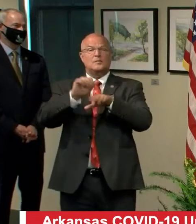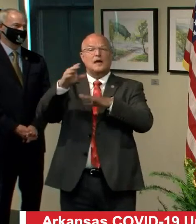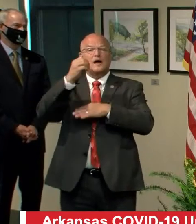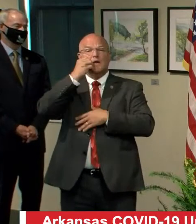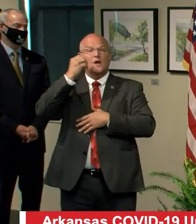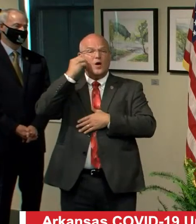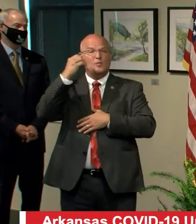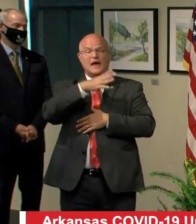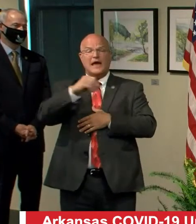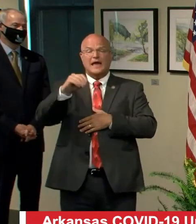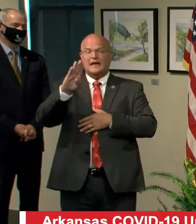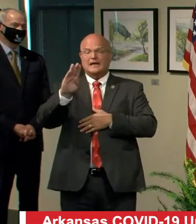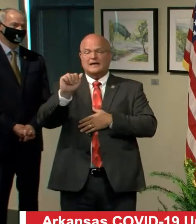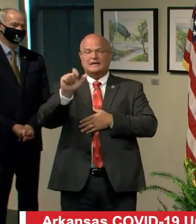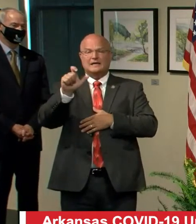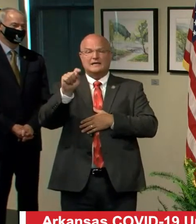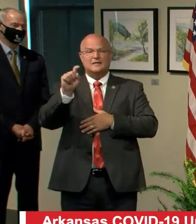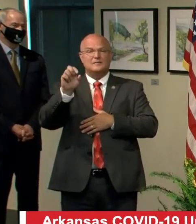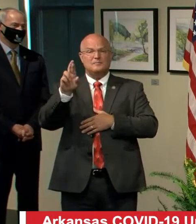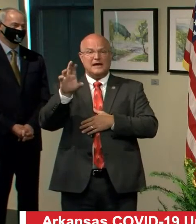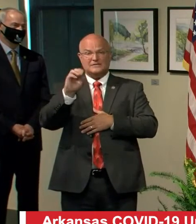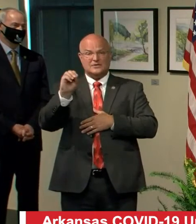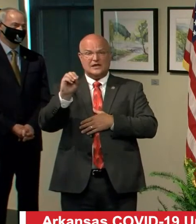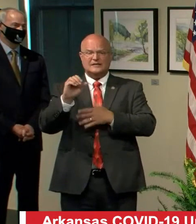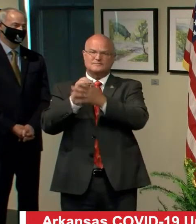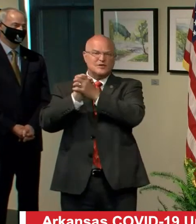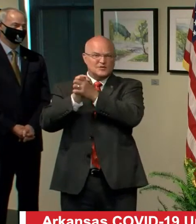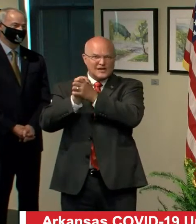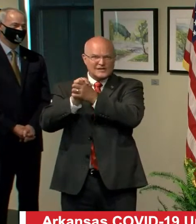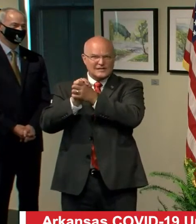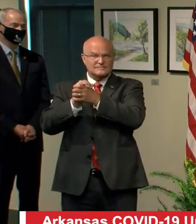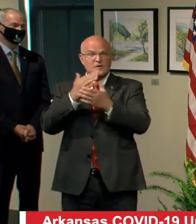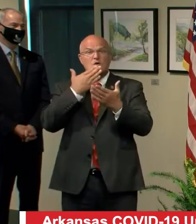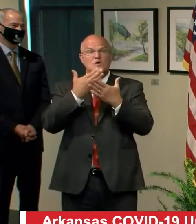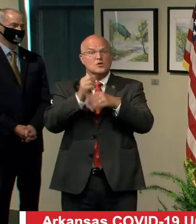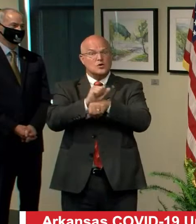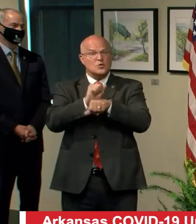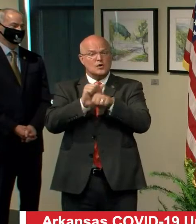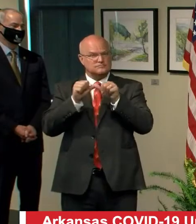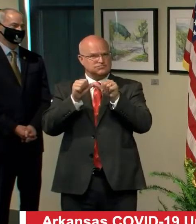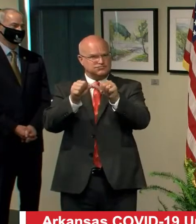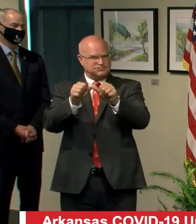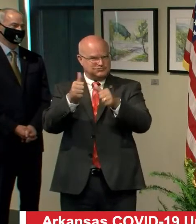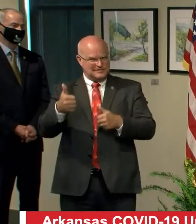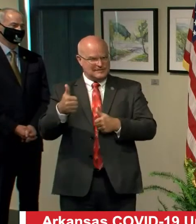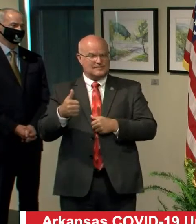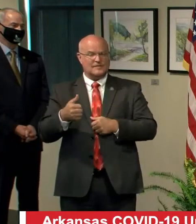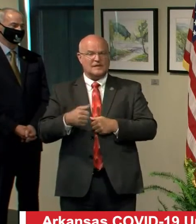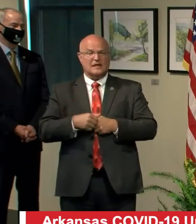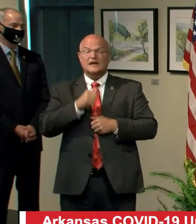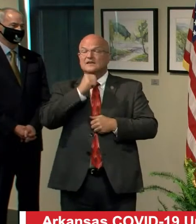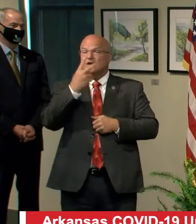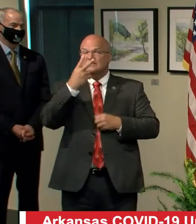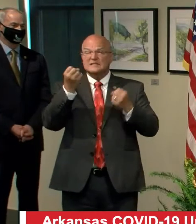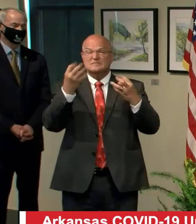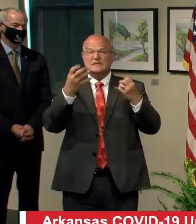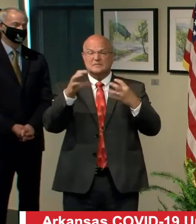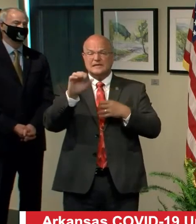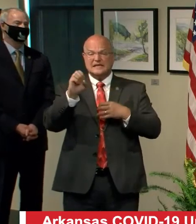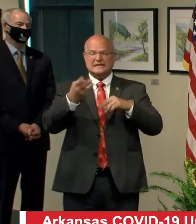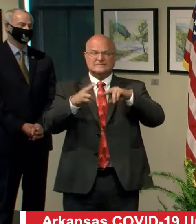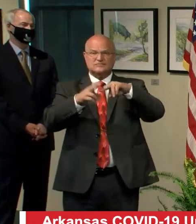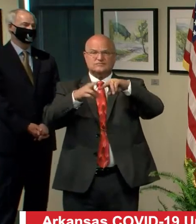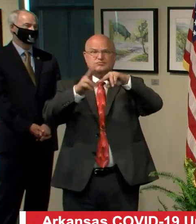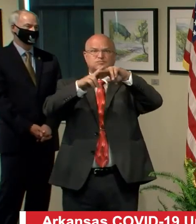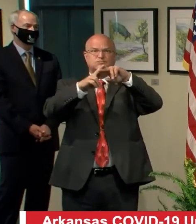Home and in Baxter County. I want to congratulate you, but I want to say keep up the good work. There is a tendency when we don't see a lot of cases or